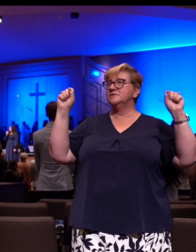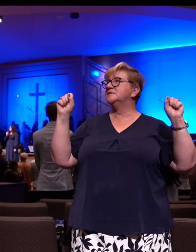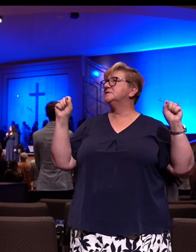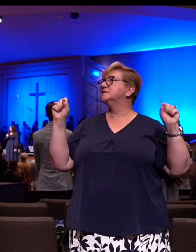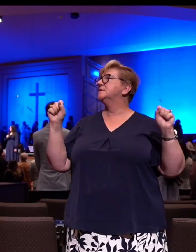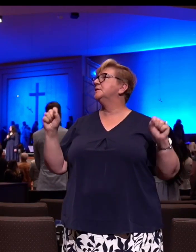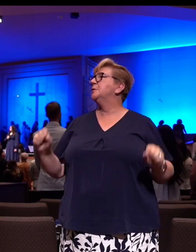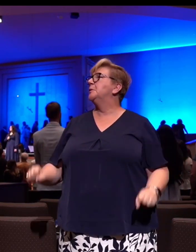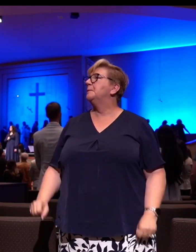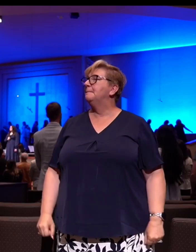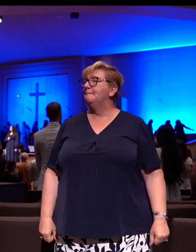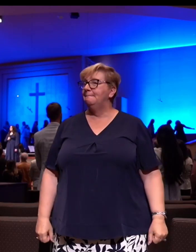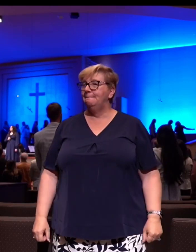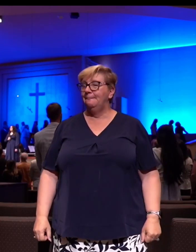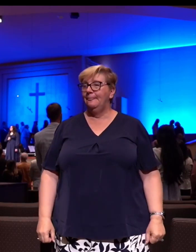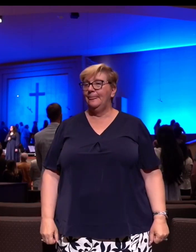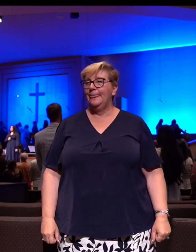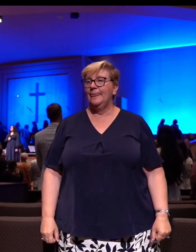love.